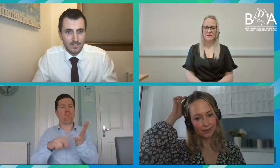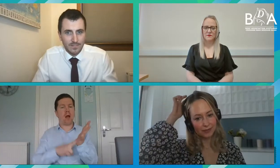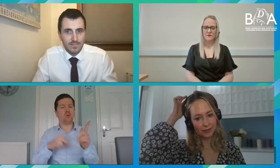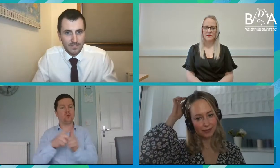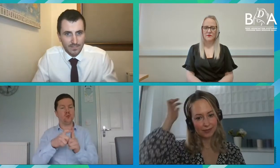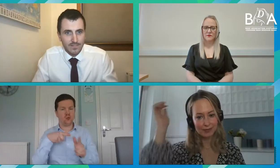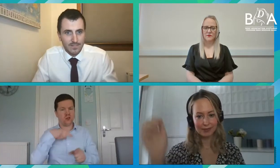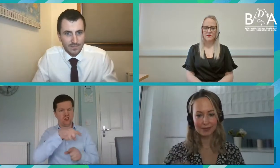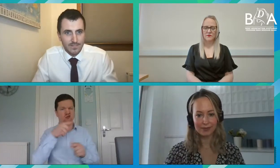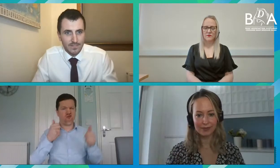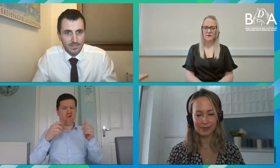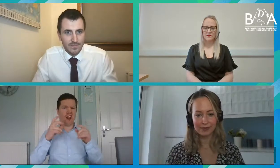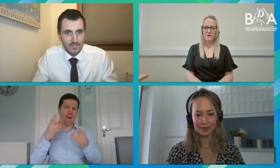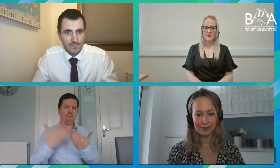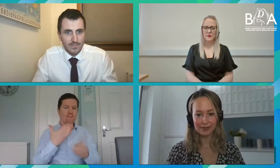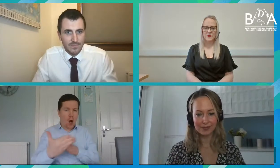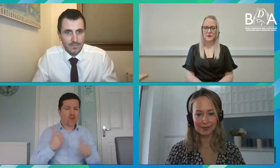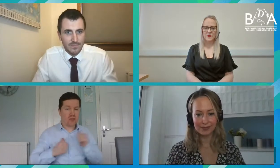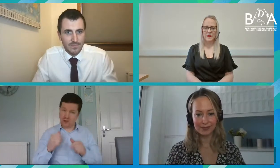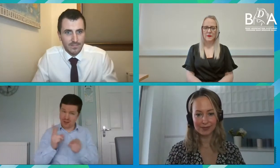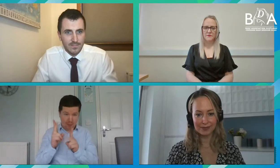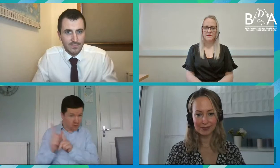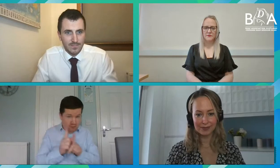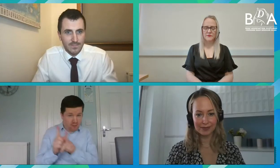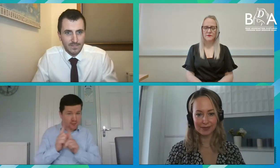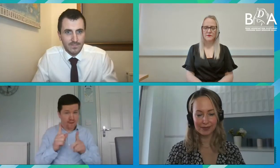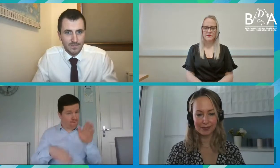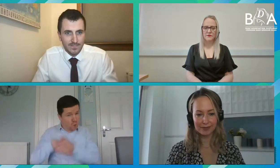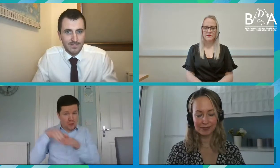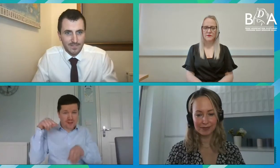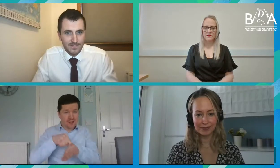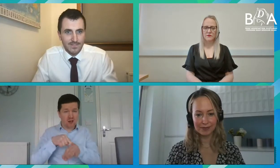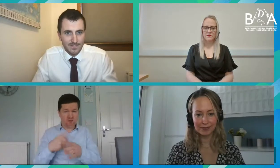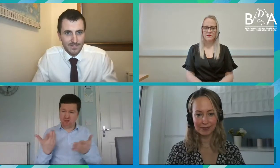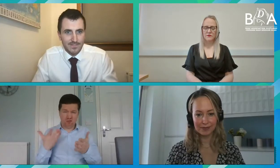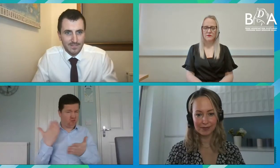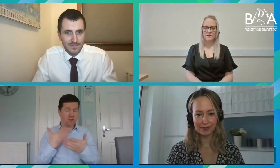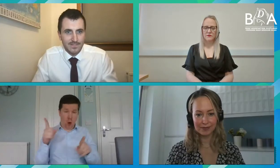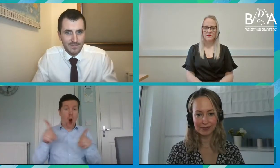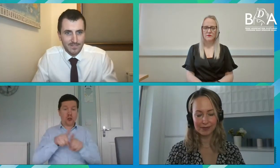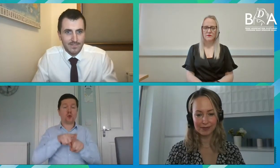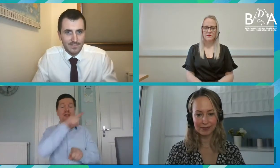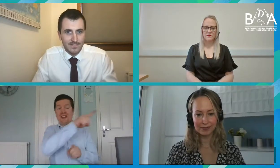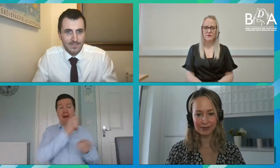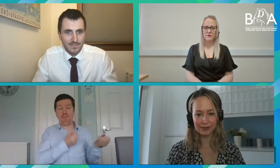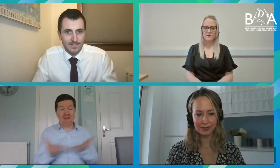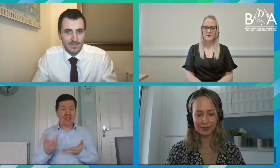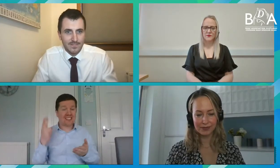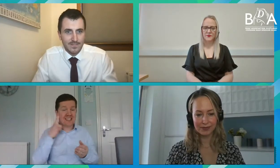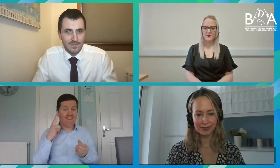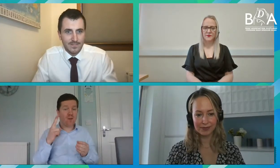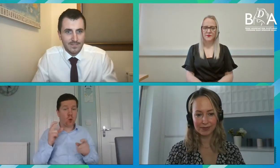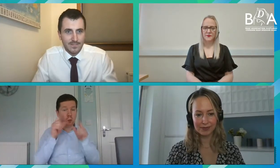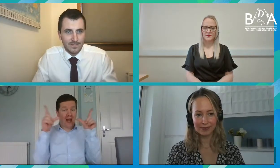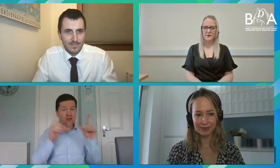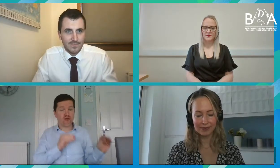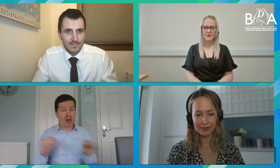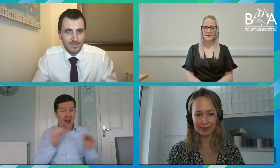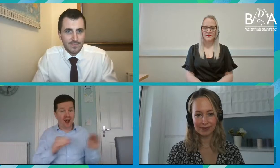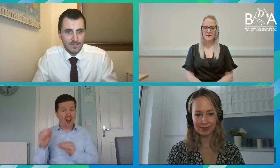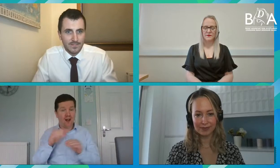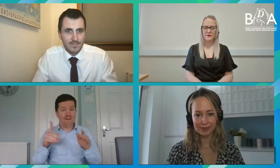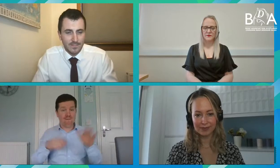there was Outward Bound, which I had access to, and communication support